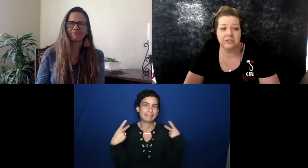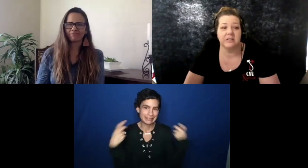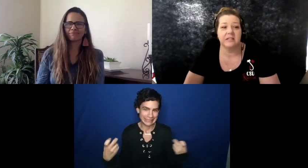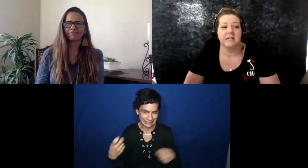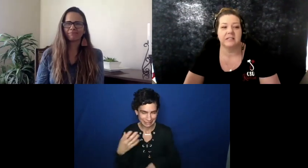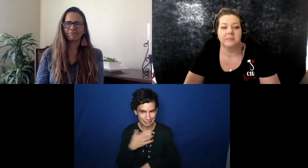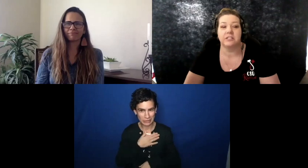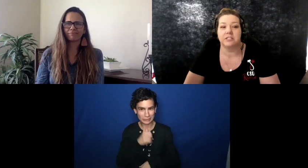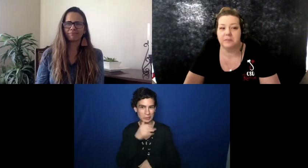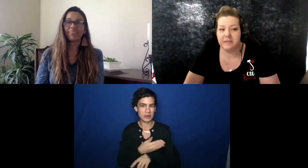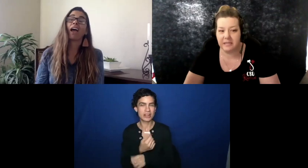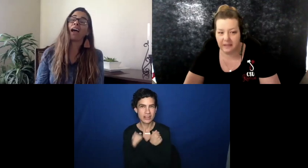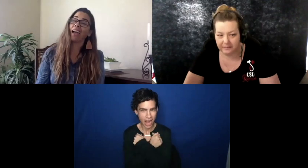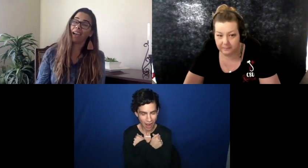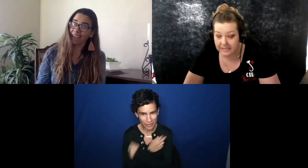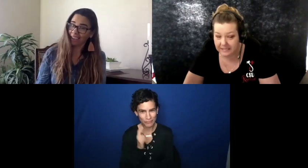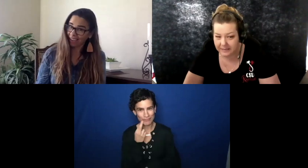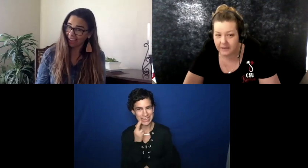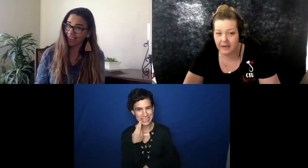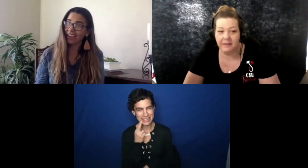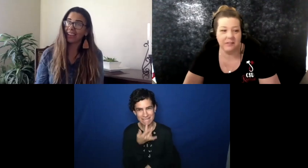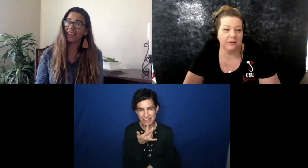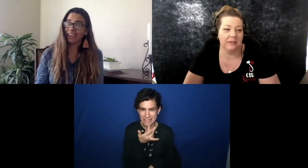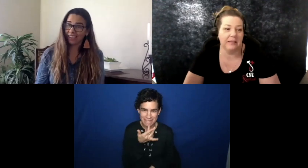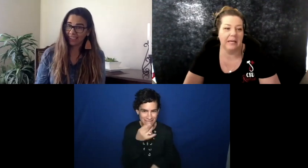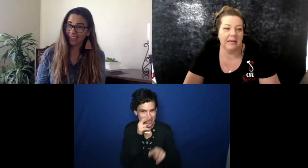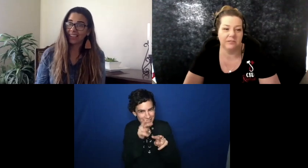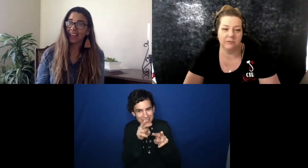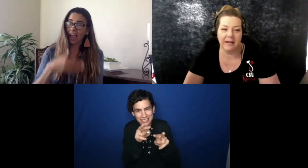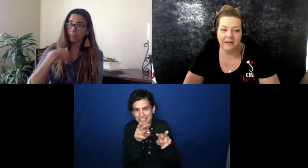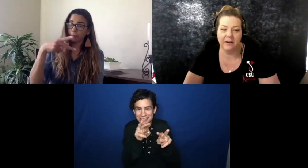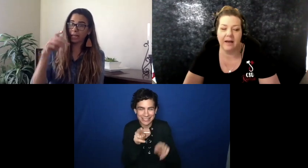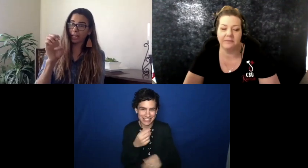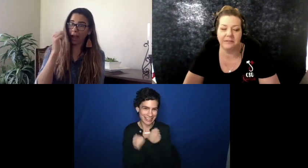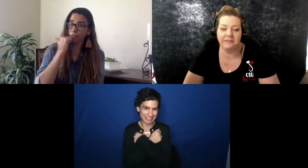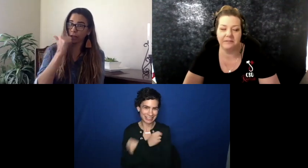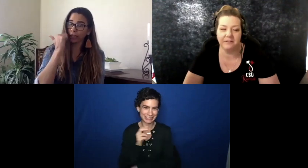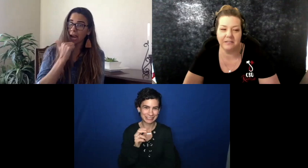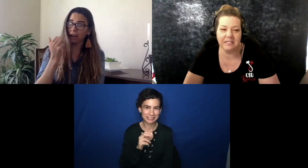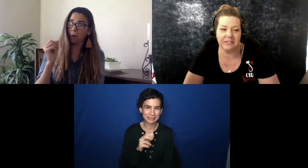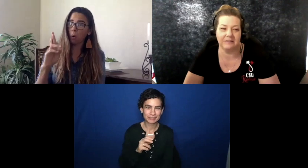teachers, especially during PE time. My daughter loves Reagan. Her absolutely favorite teacher is